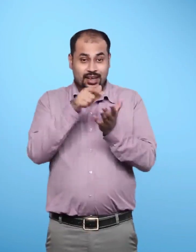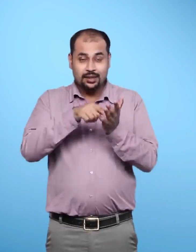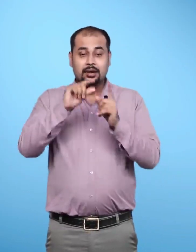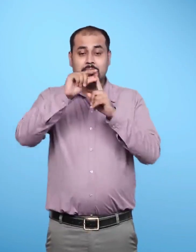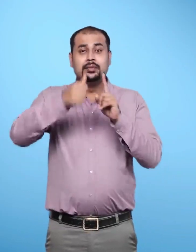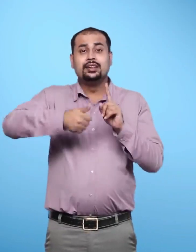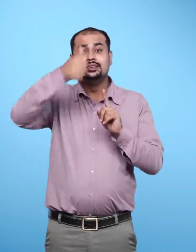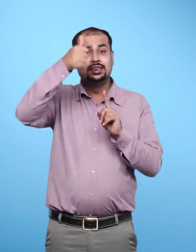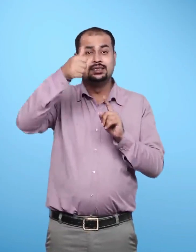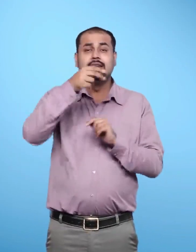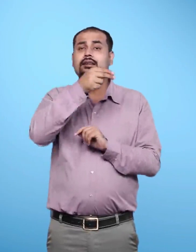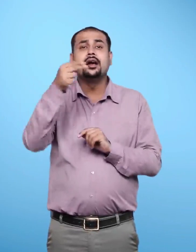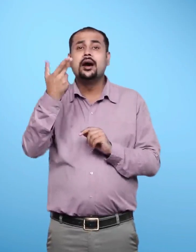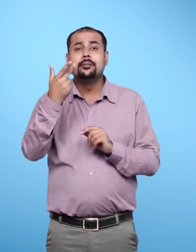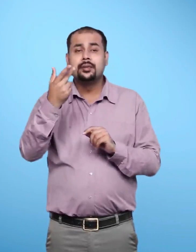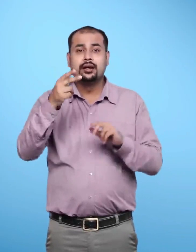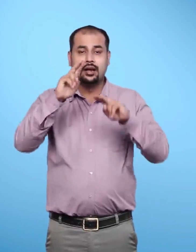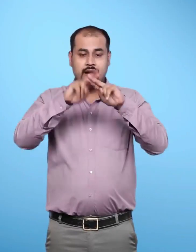Fazila is the president.